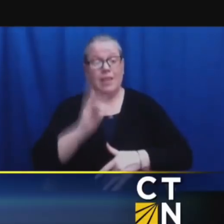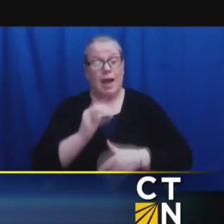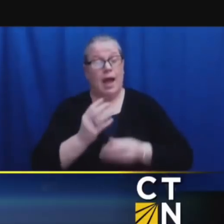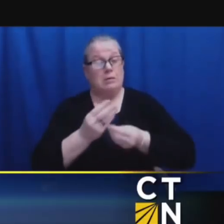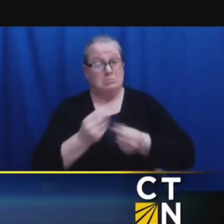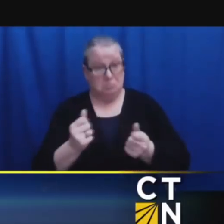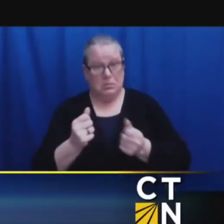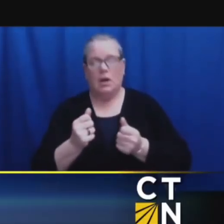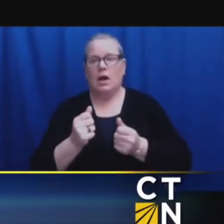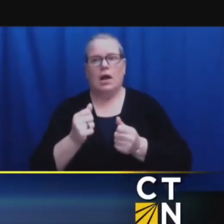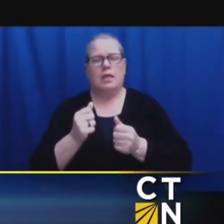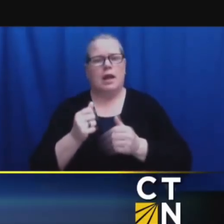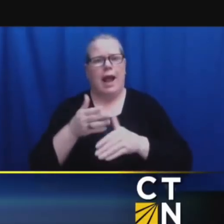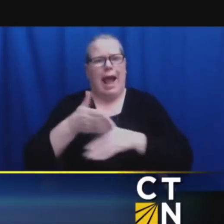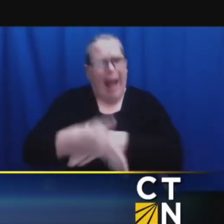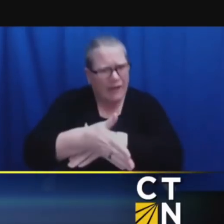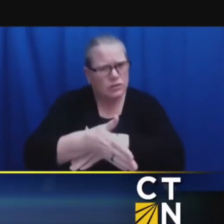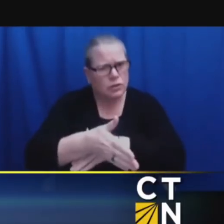manifestation, not